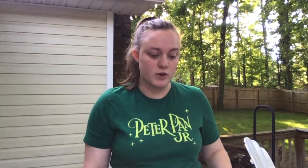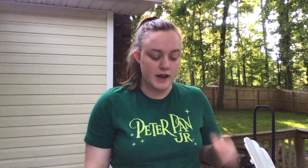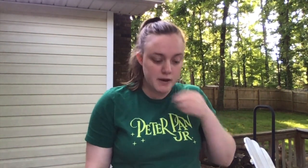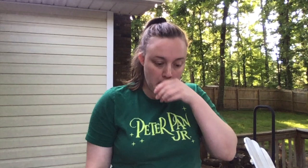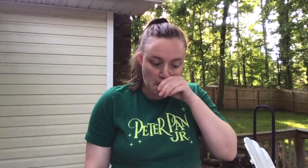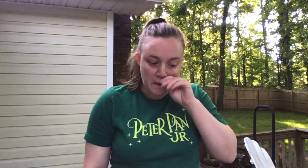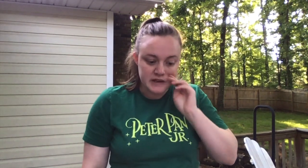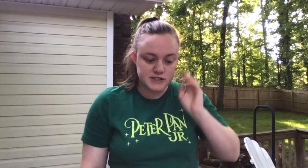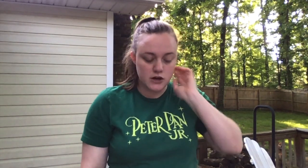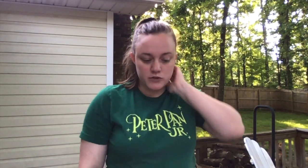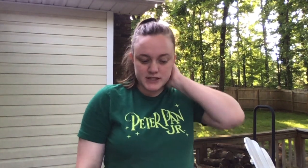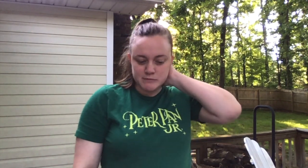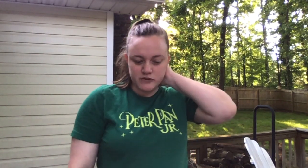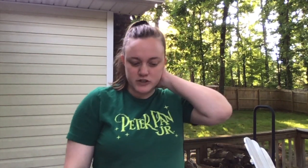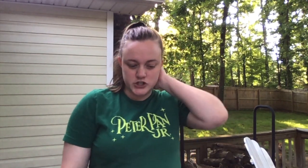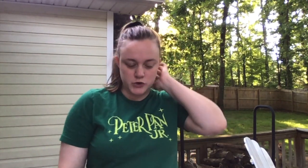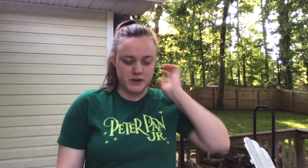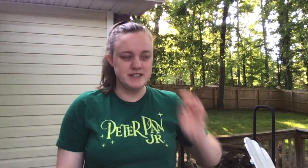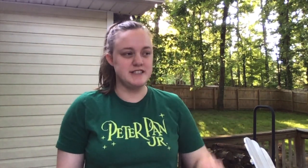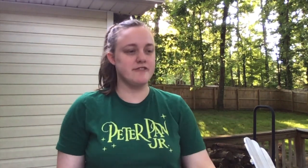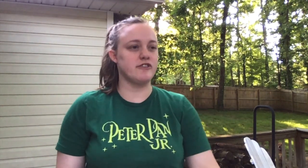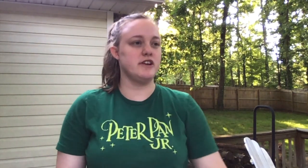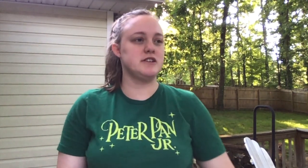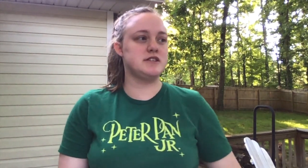Okay, so let's move on to a different